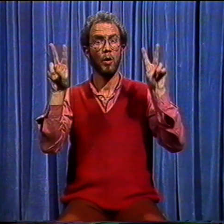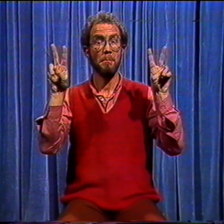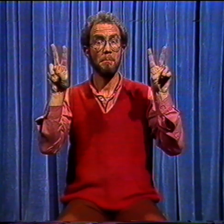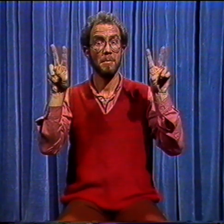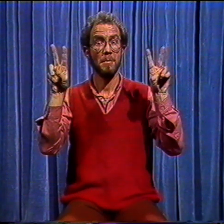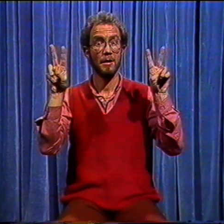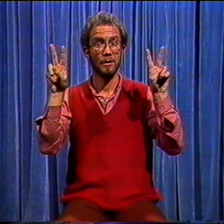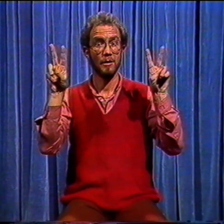up.